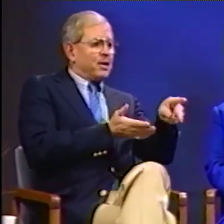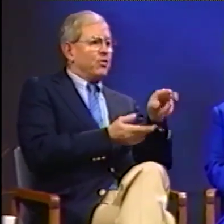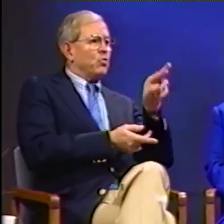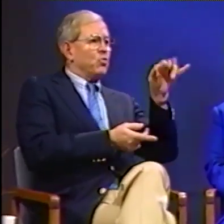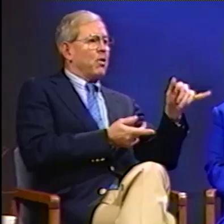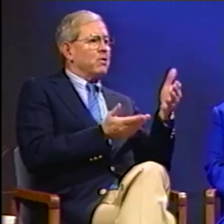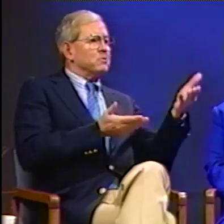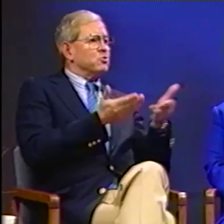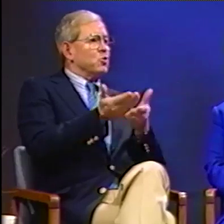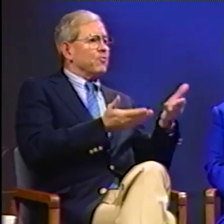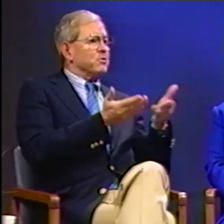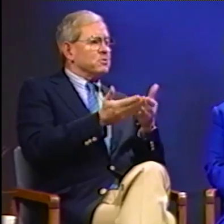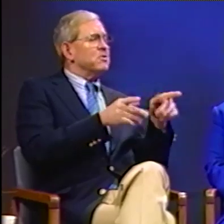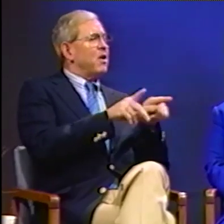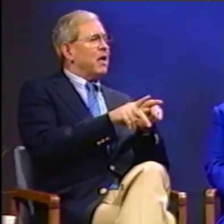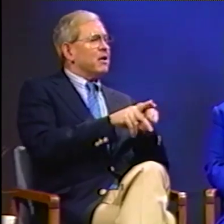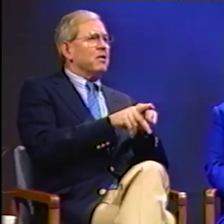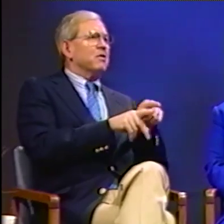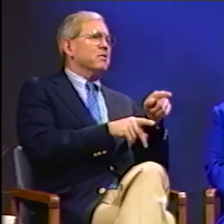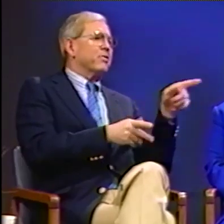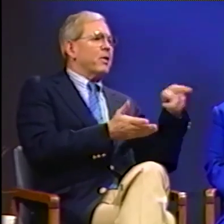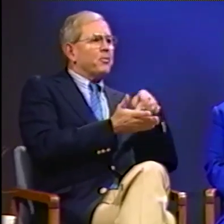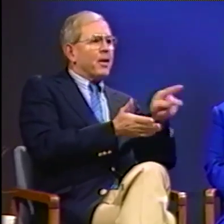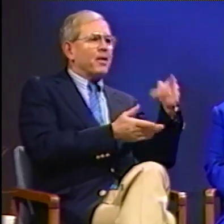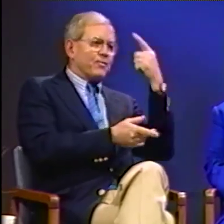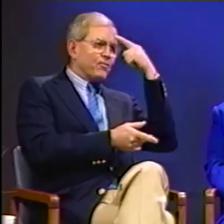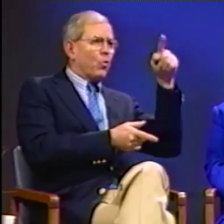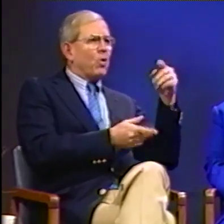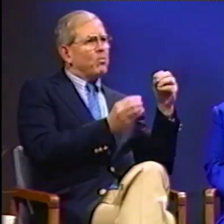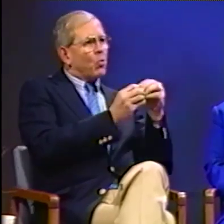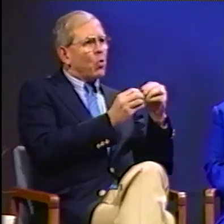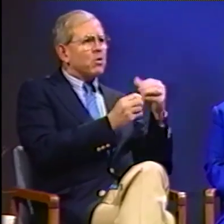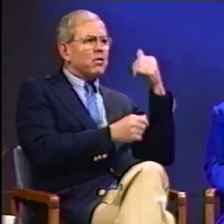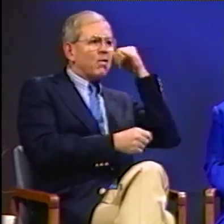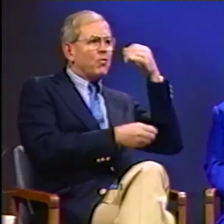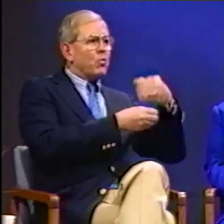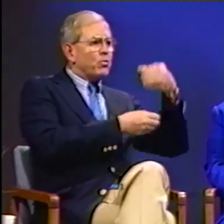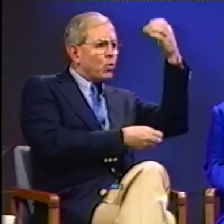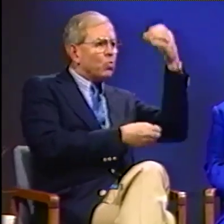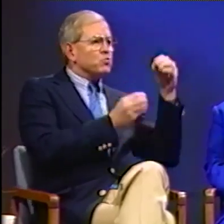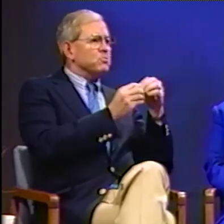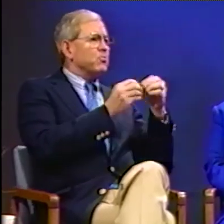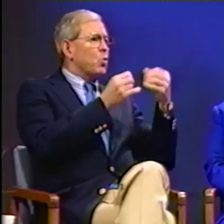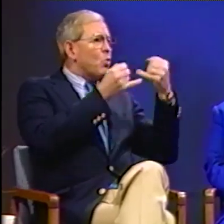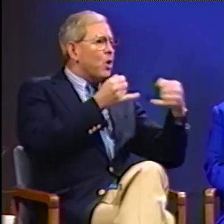Each of those 41 telephone companies pays a portion of the relay service.